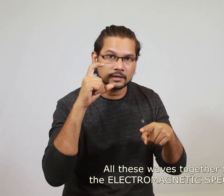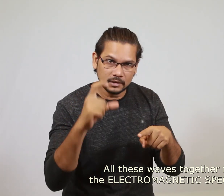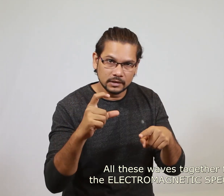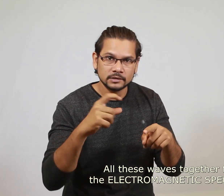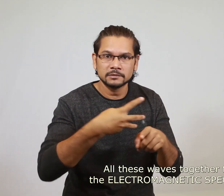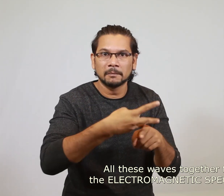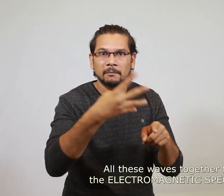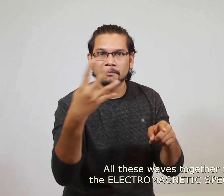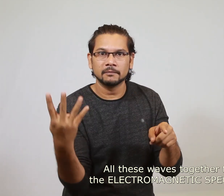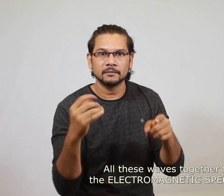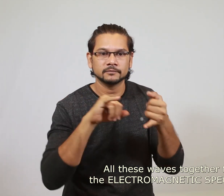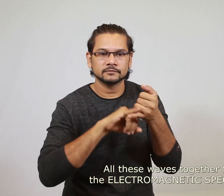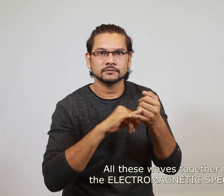Electromagnetic spectrum.